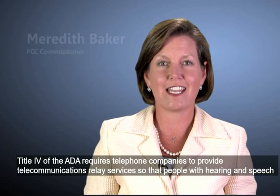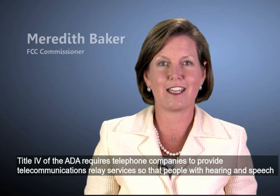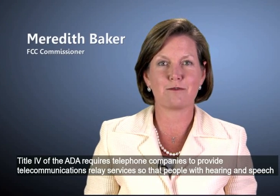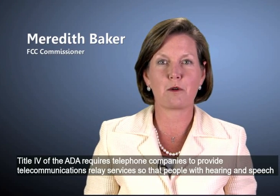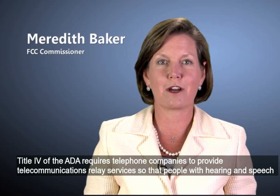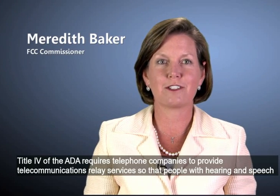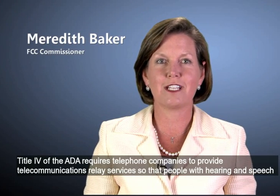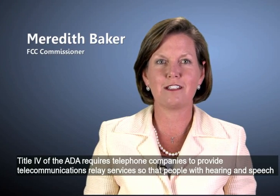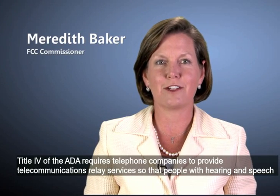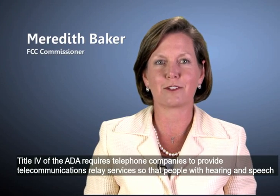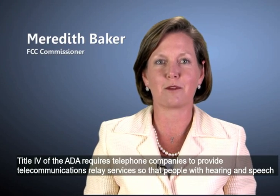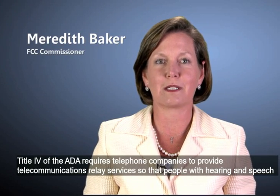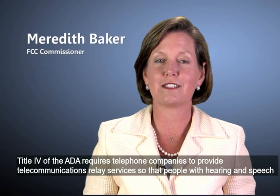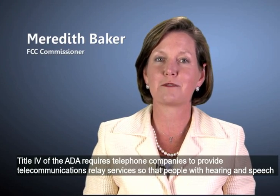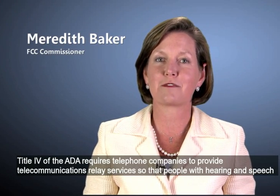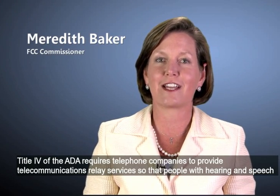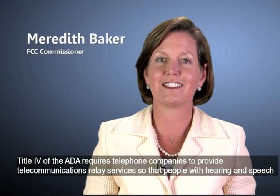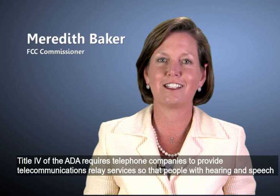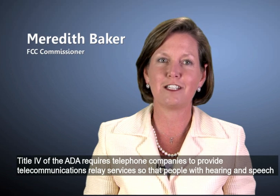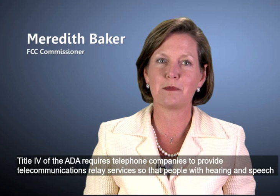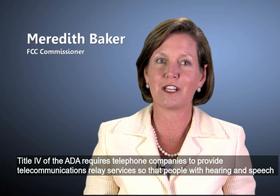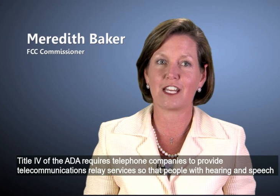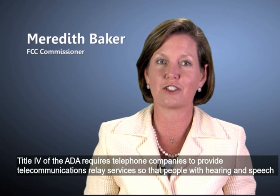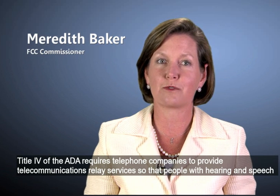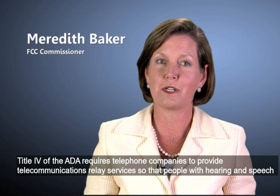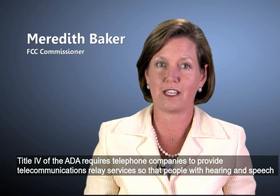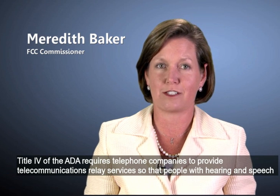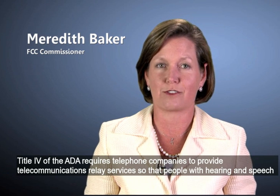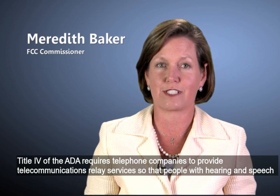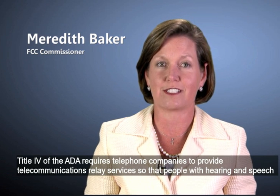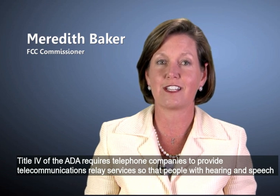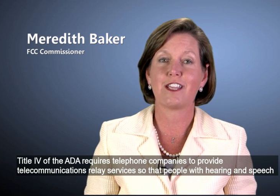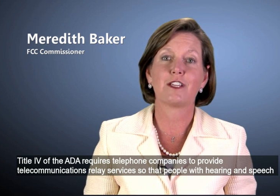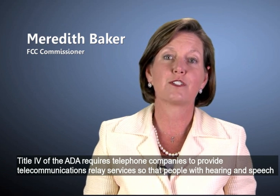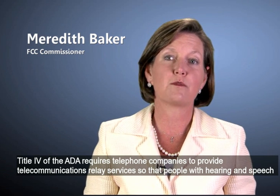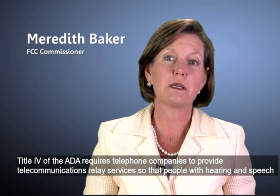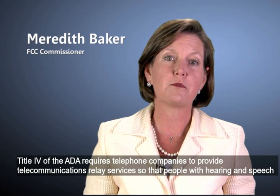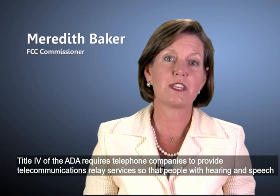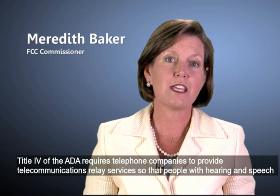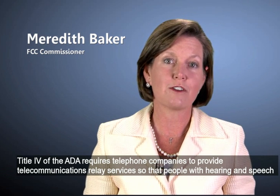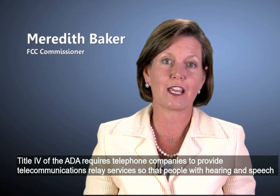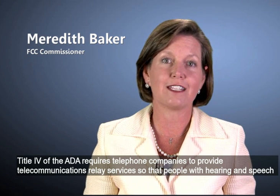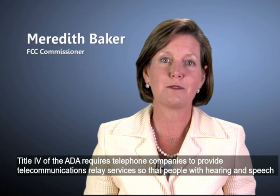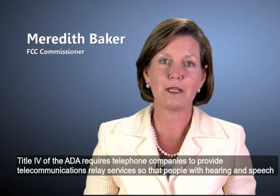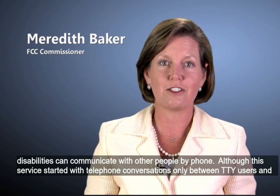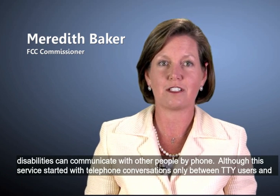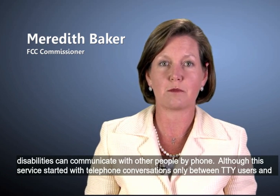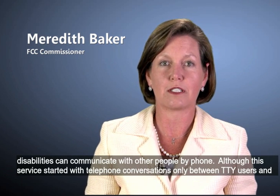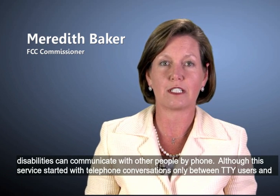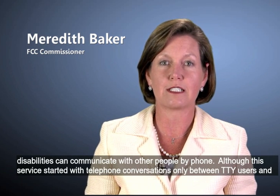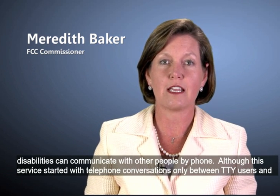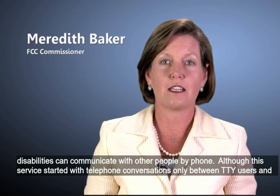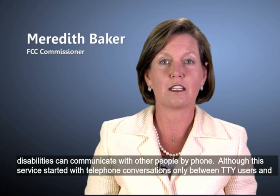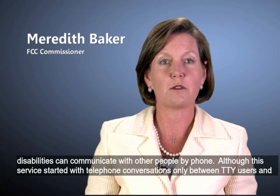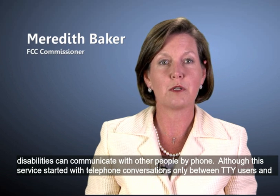ADA requires telephone companies to provide telecommunications relay services so that people with hearing and speech disabilities can communicate